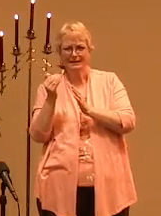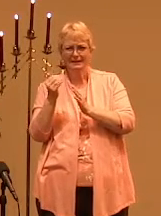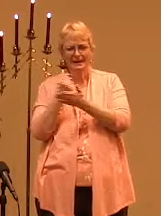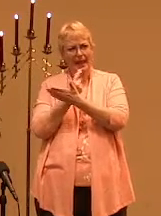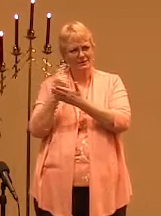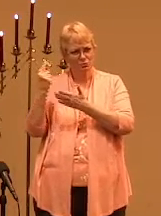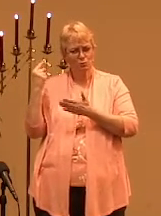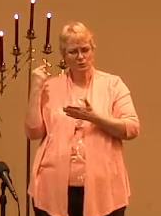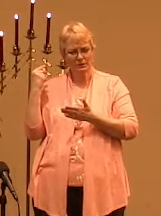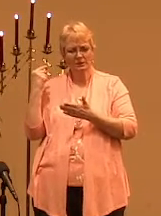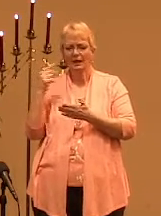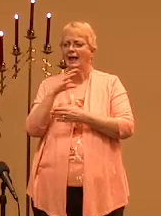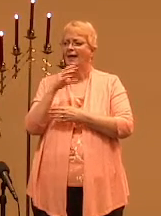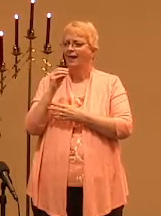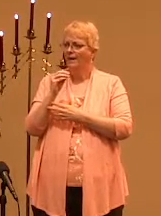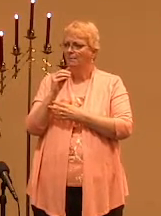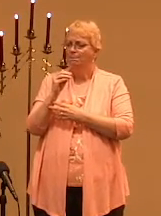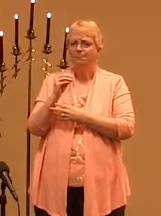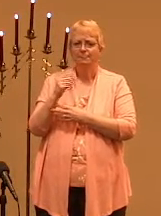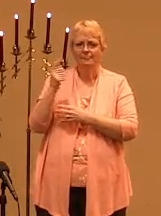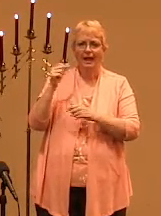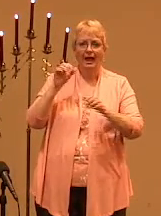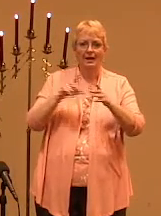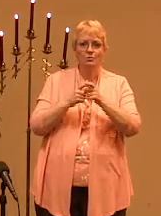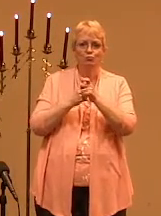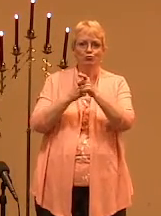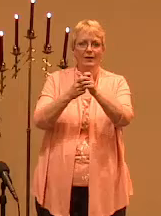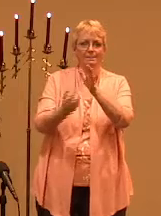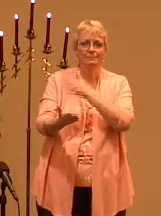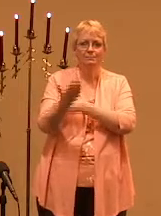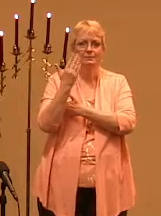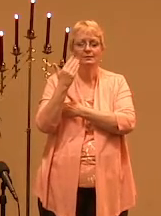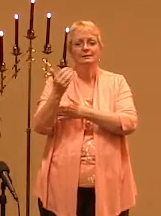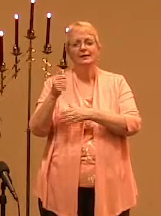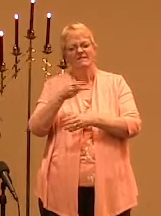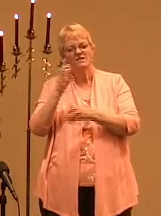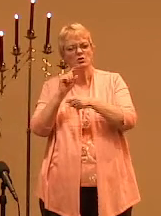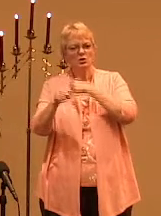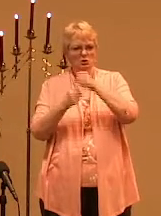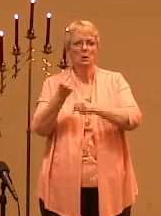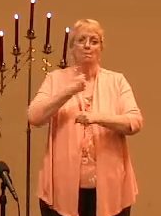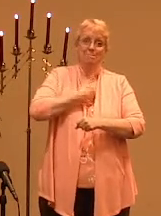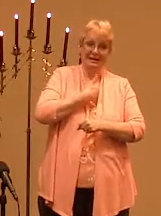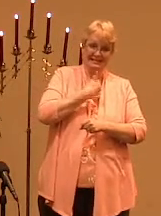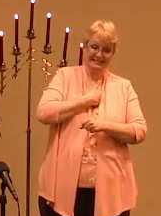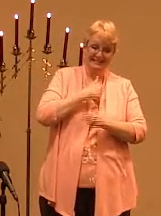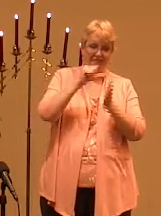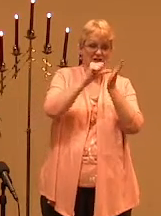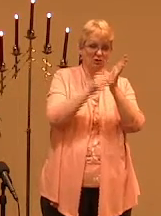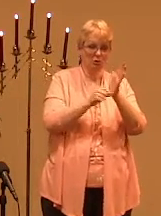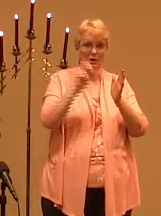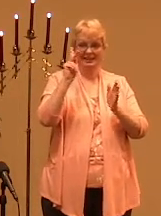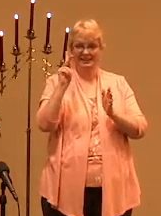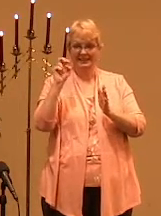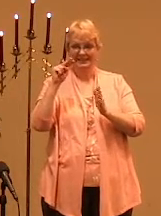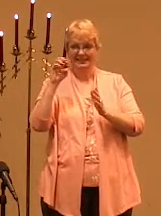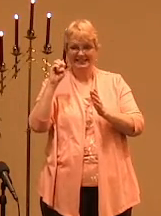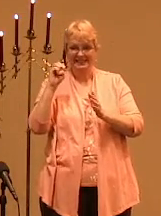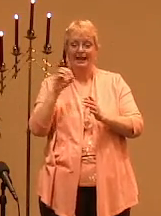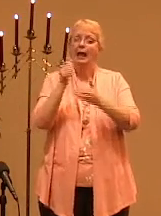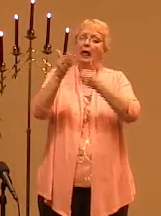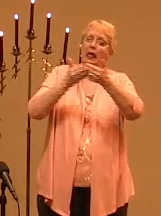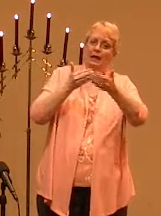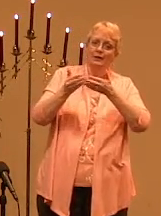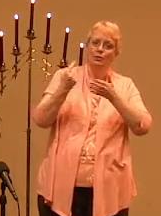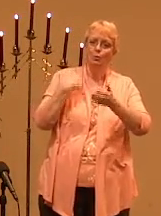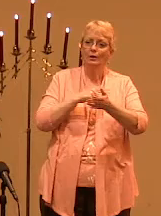last week. I ran this morning, so I'll be getting a knee replacement in a few years. Just pray for the timing of that. Anyways,